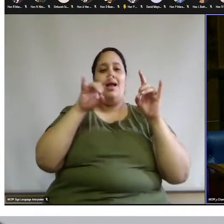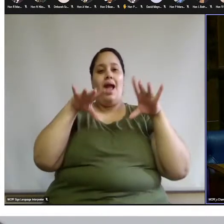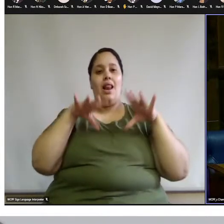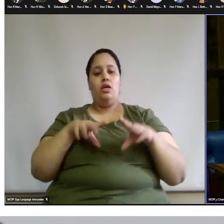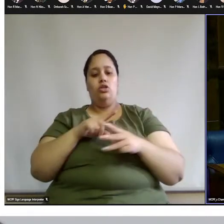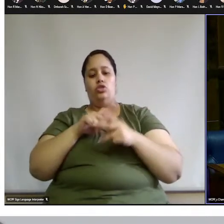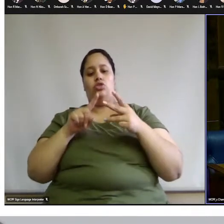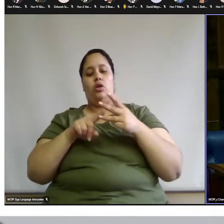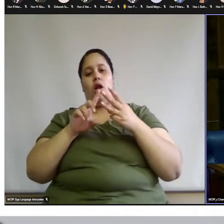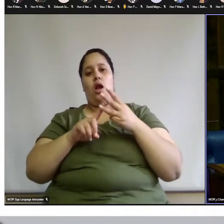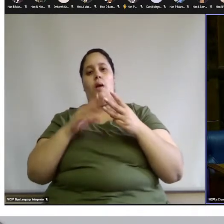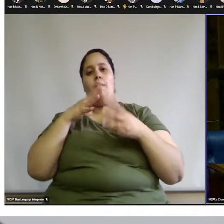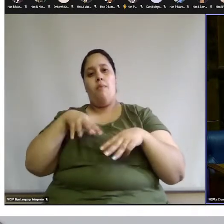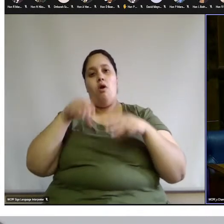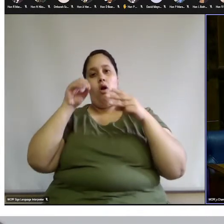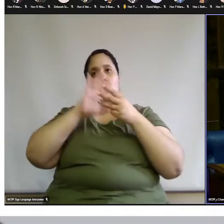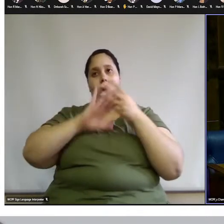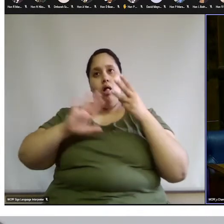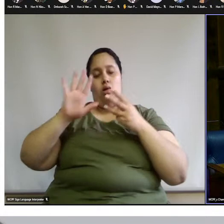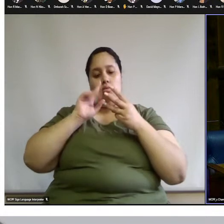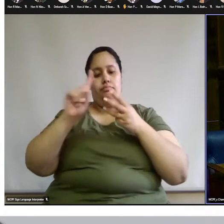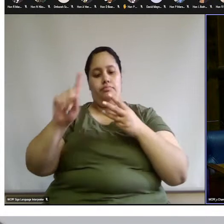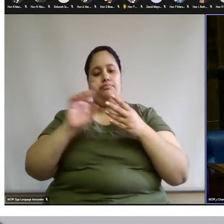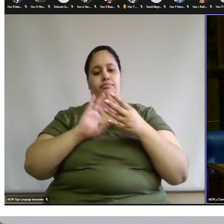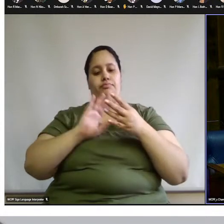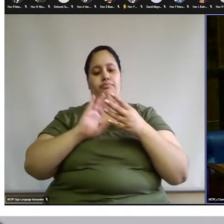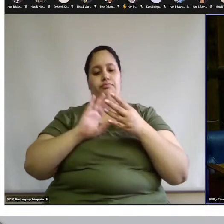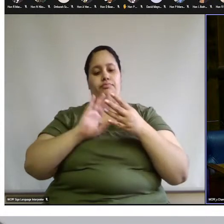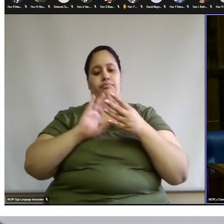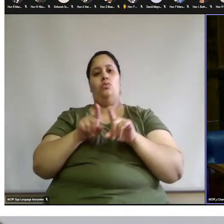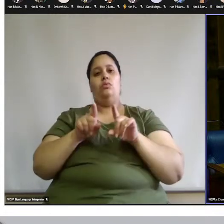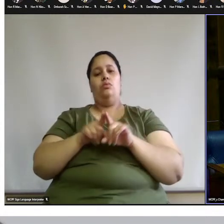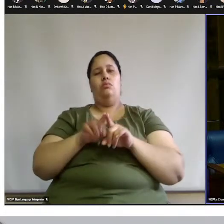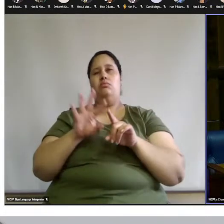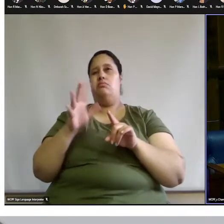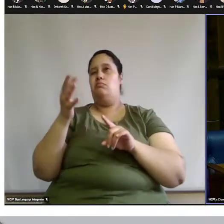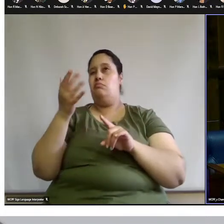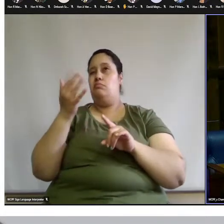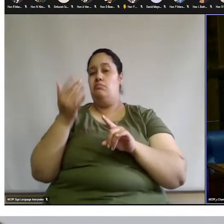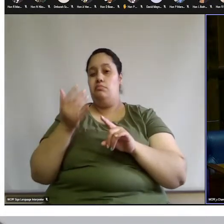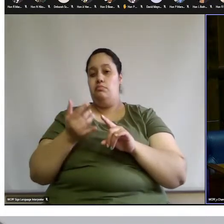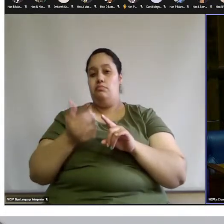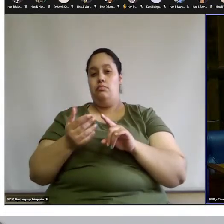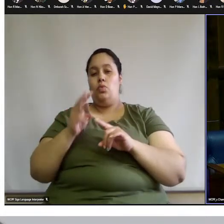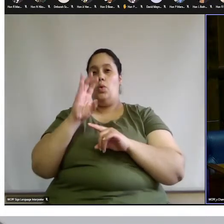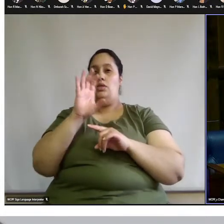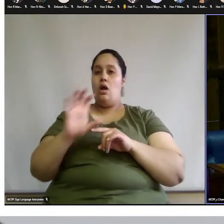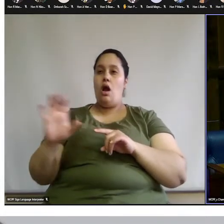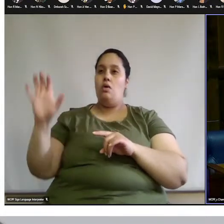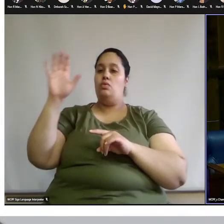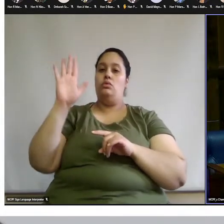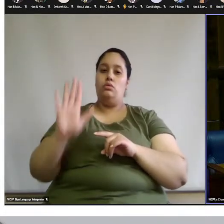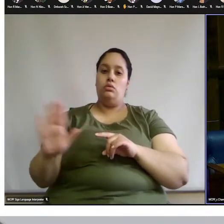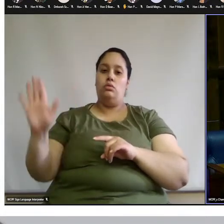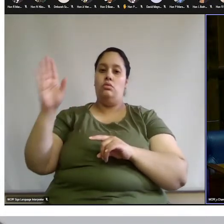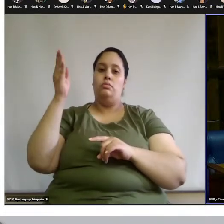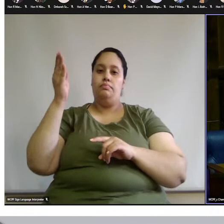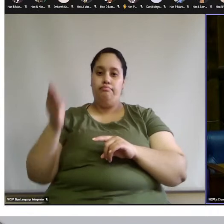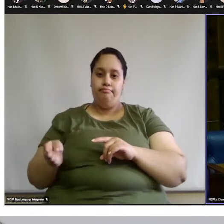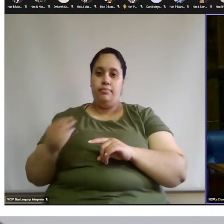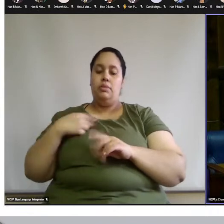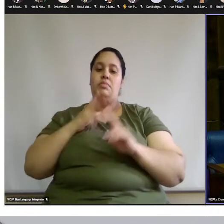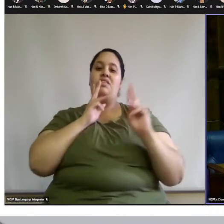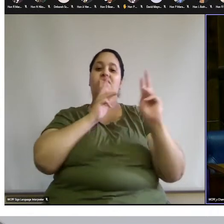Drakenstein Hospital, and where else was I? Somewhere up the West Coast, I visited a hospital. I've been